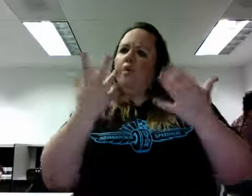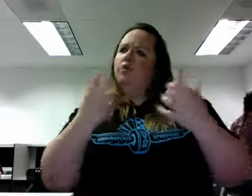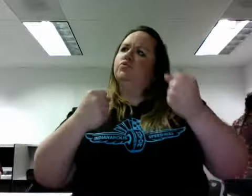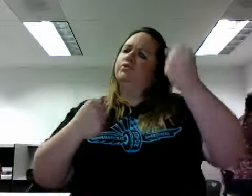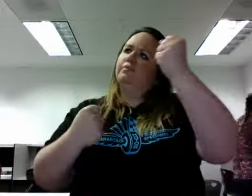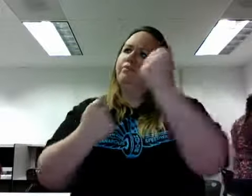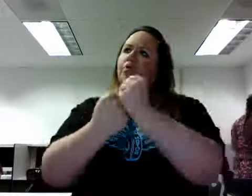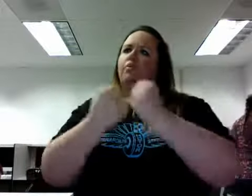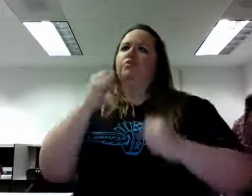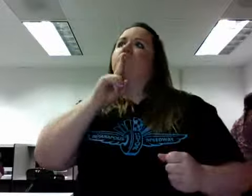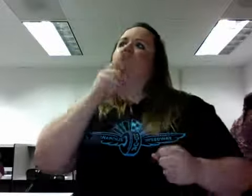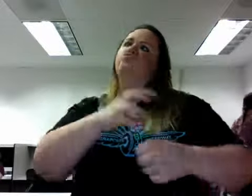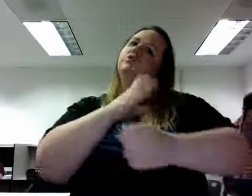strong. What am I going to do to it?